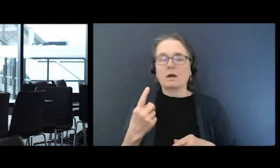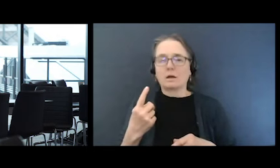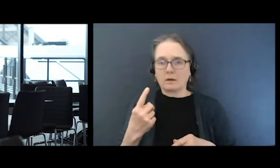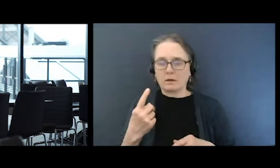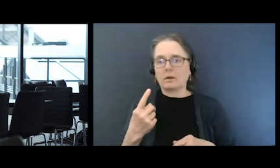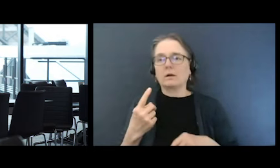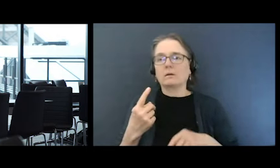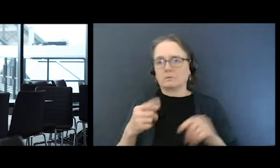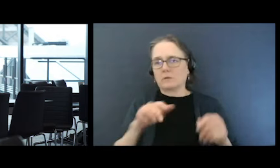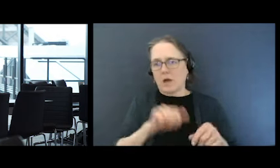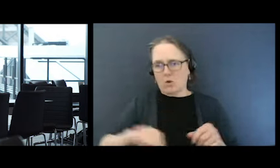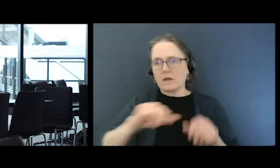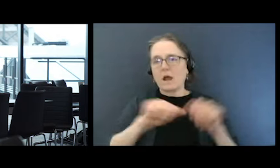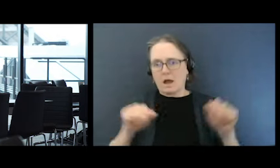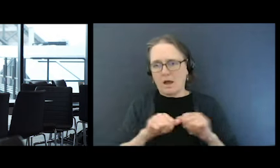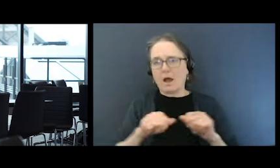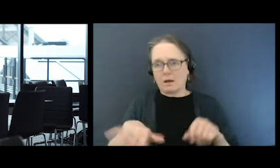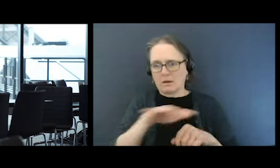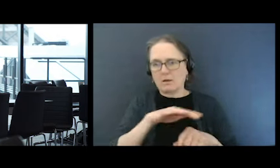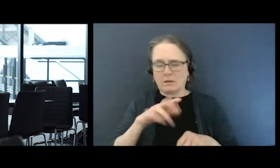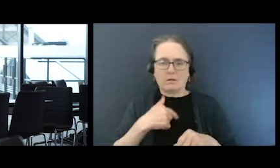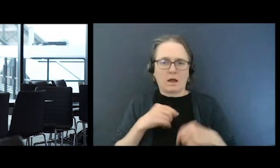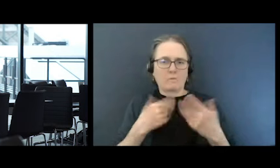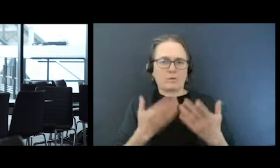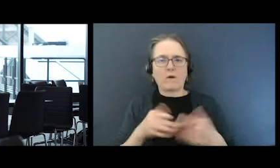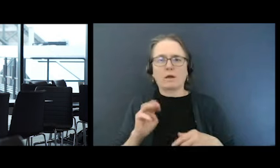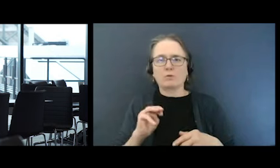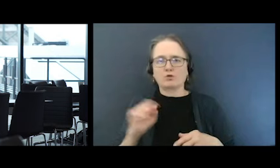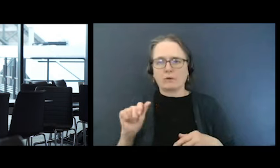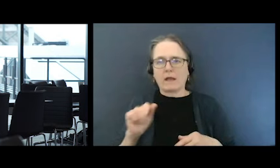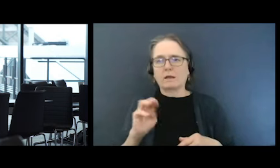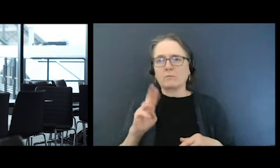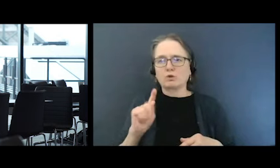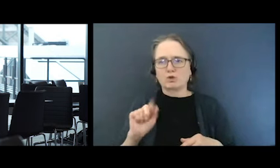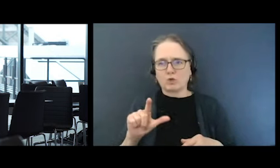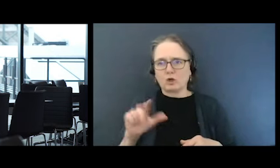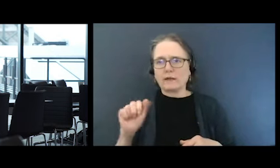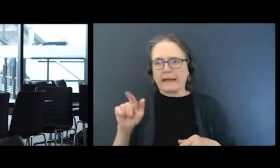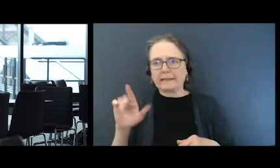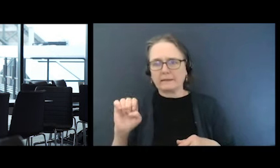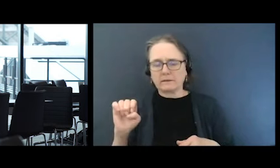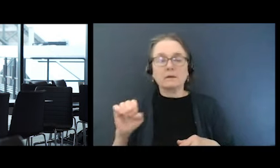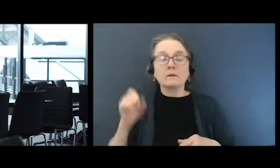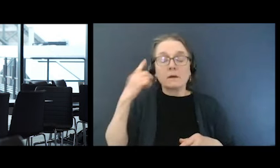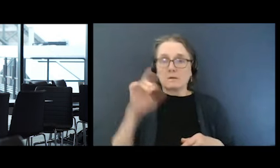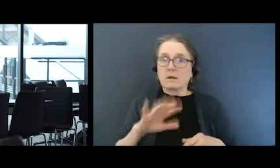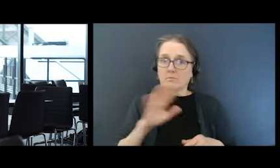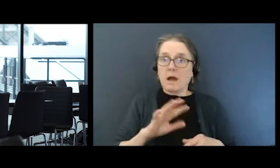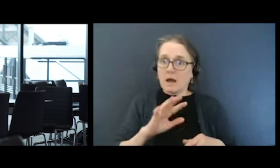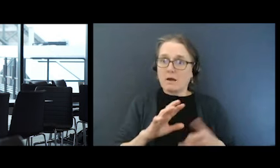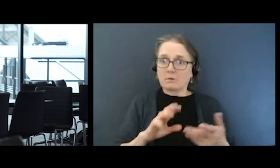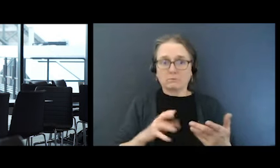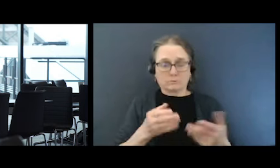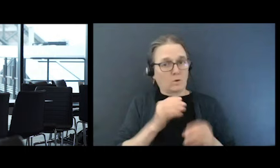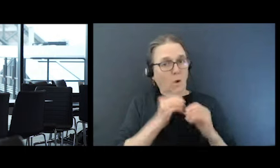the people out of 40 people were employed, and when the sweep happened, they were offered a tiny